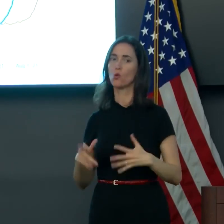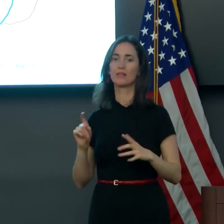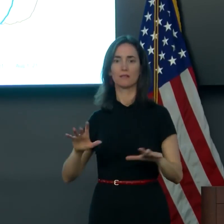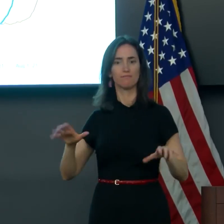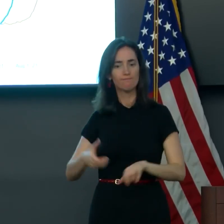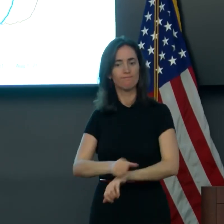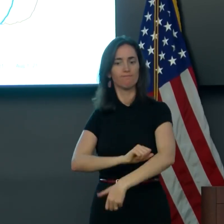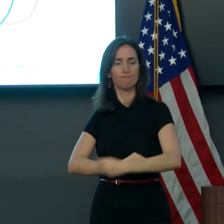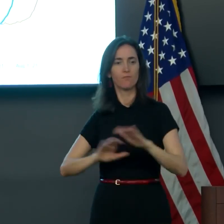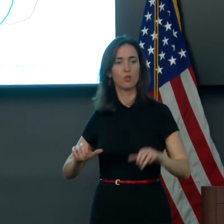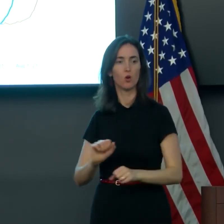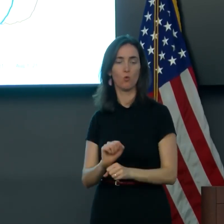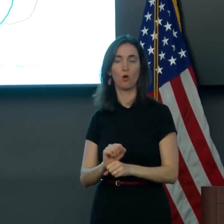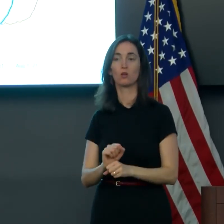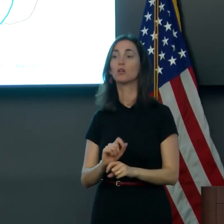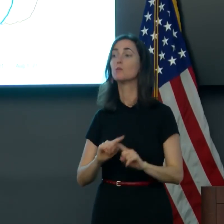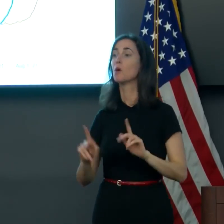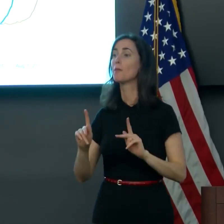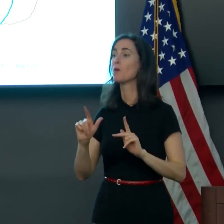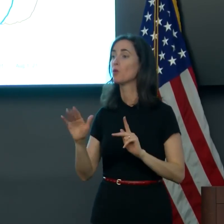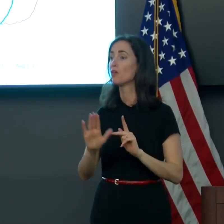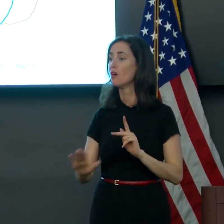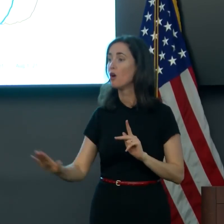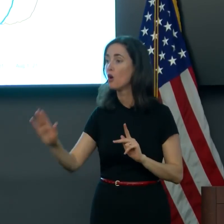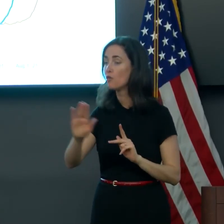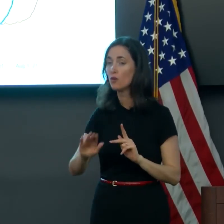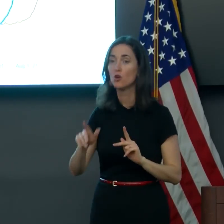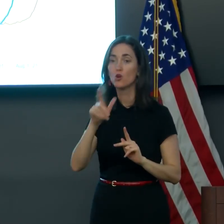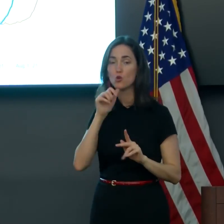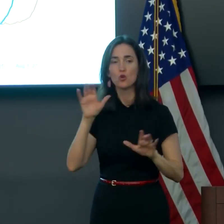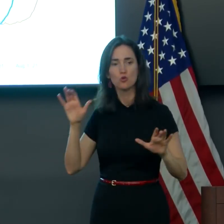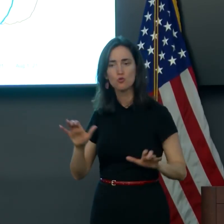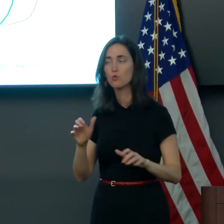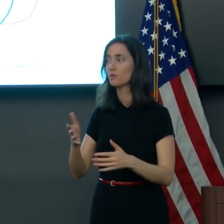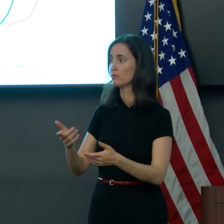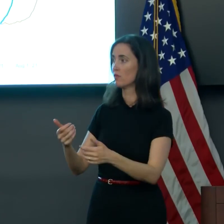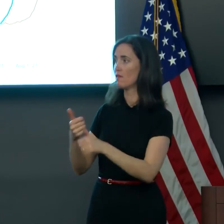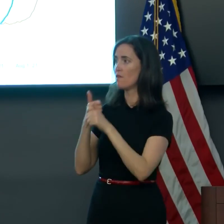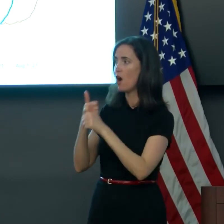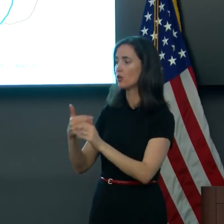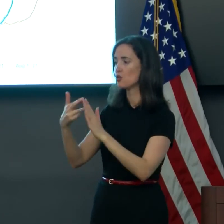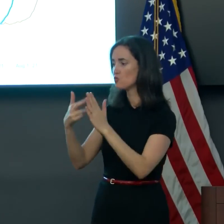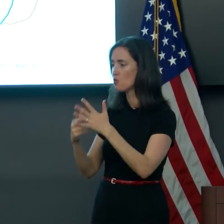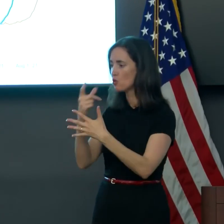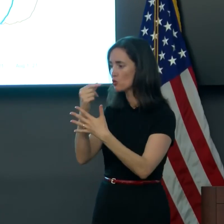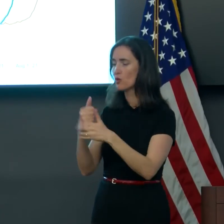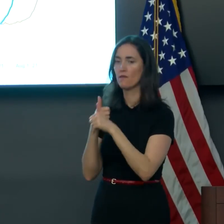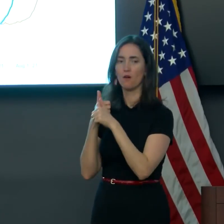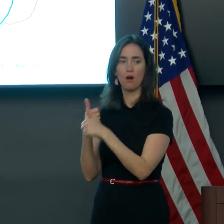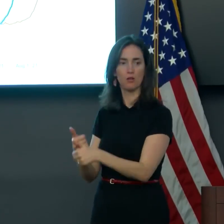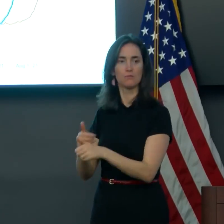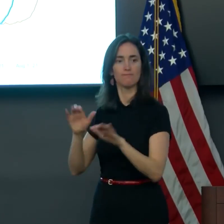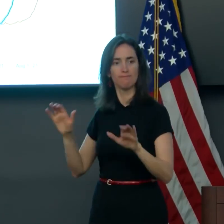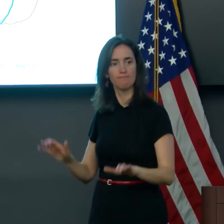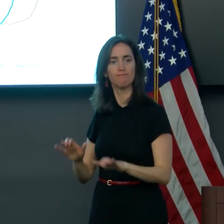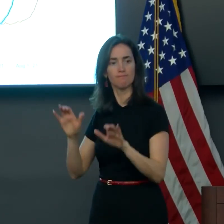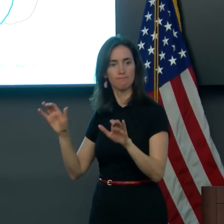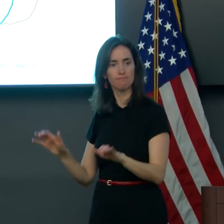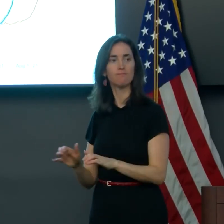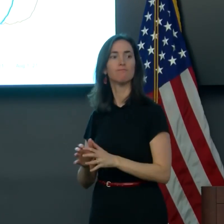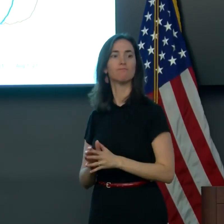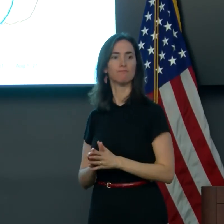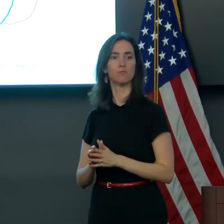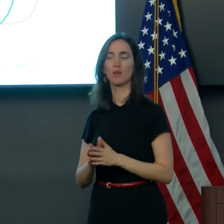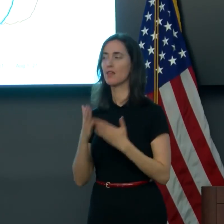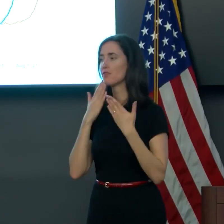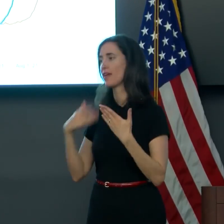especially want to thank those Louisianans who are doing what's being asked of you, who understand that we all have